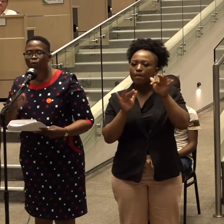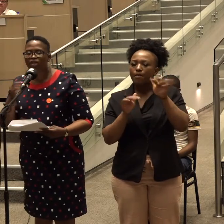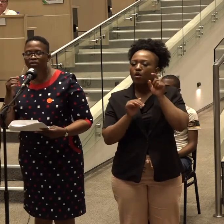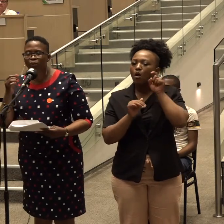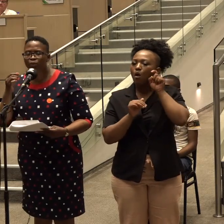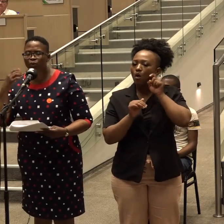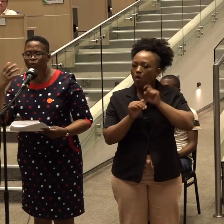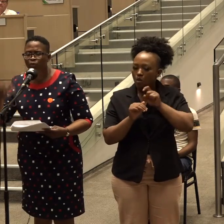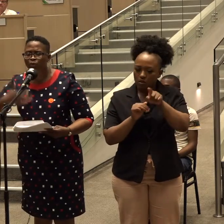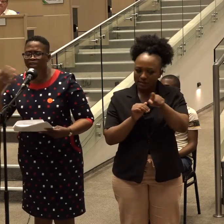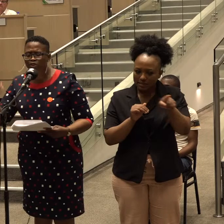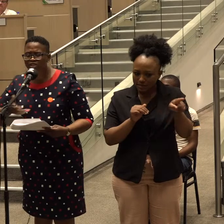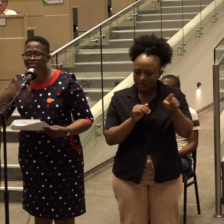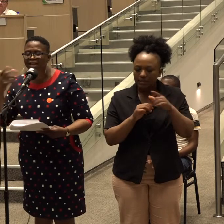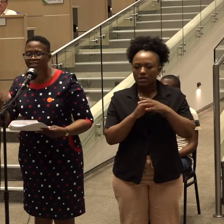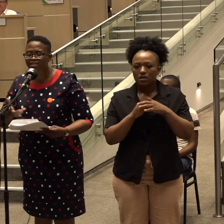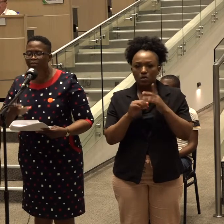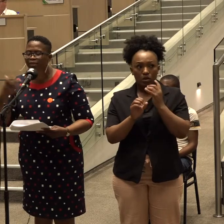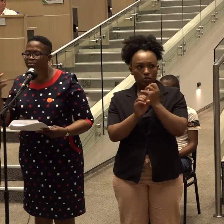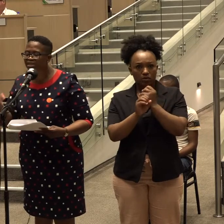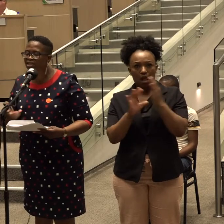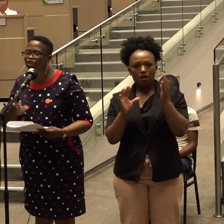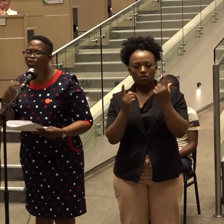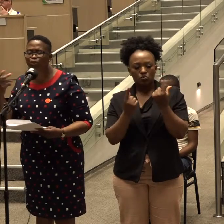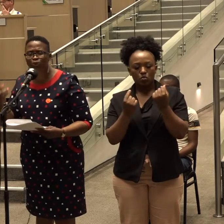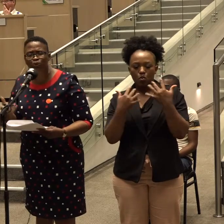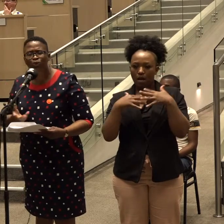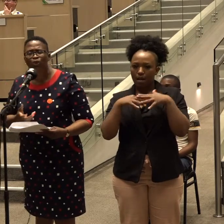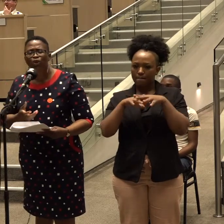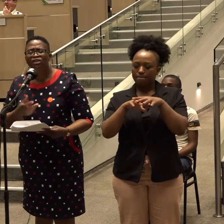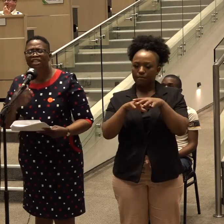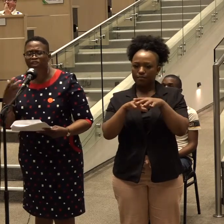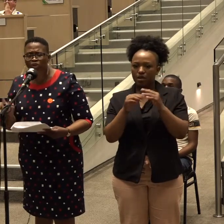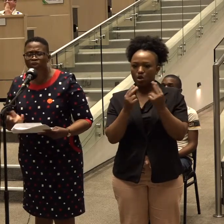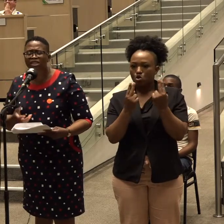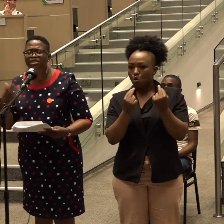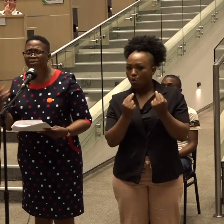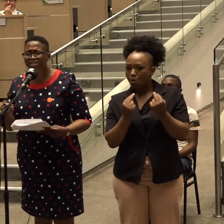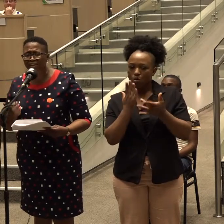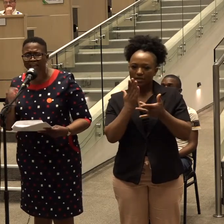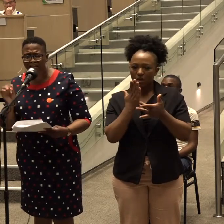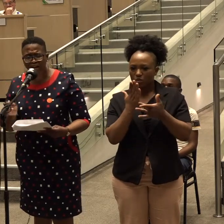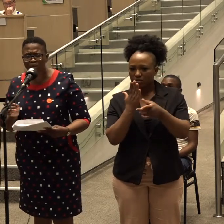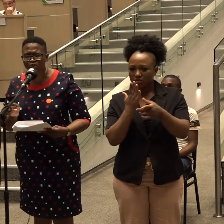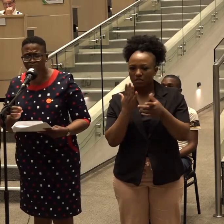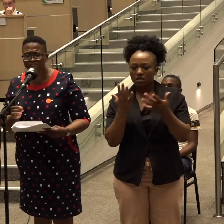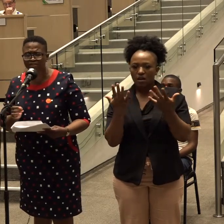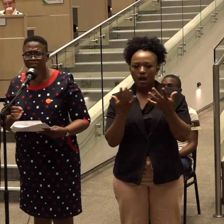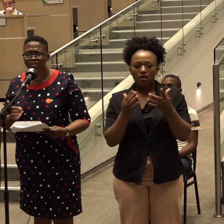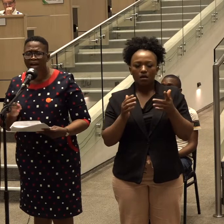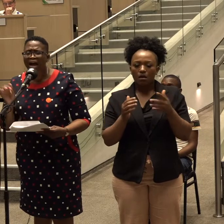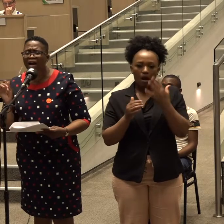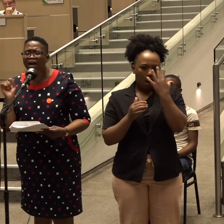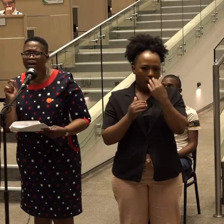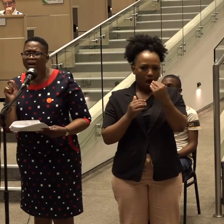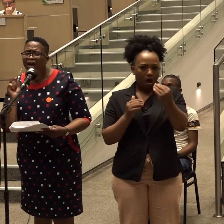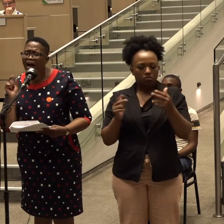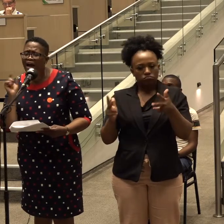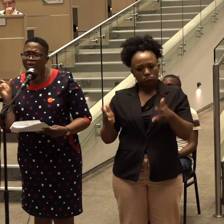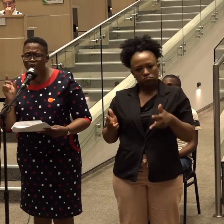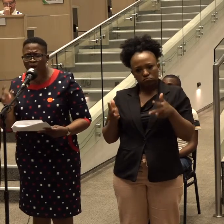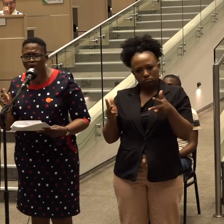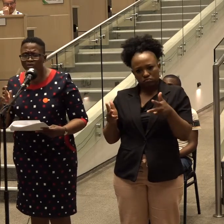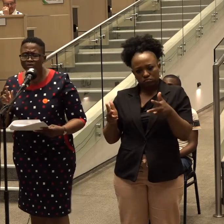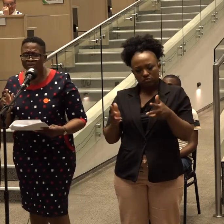when you start implementing new technology especially like crowd training